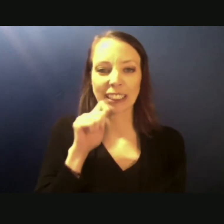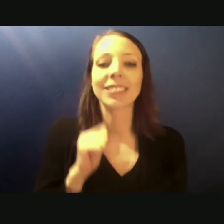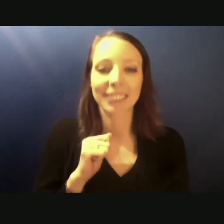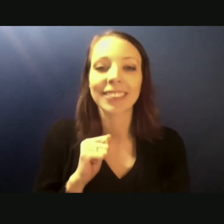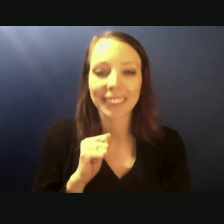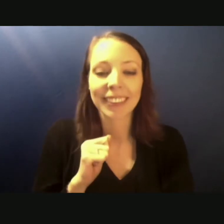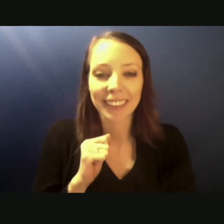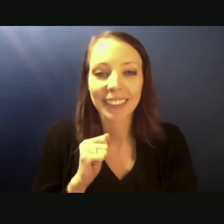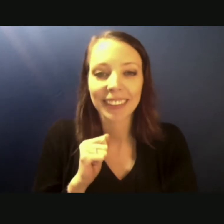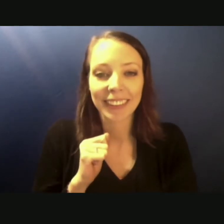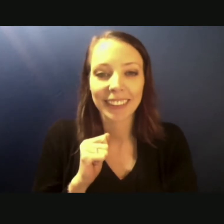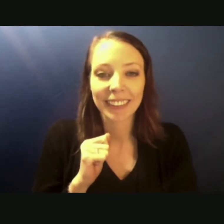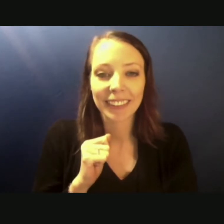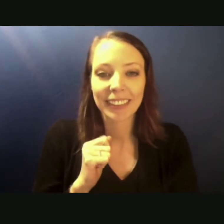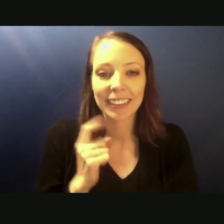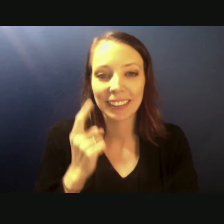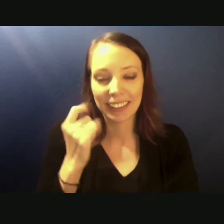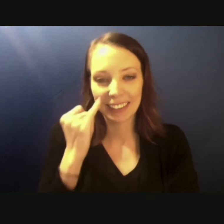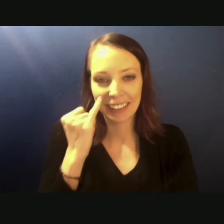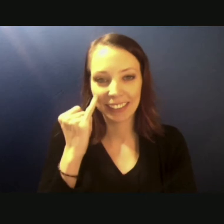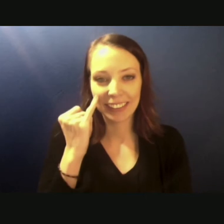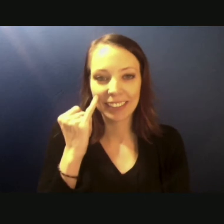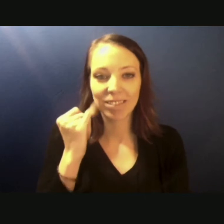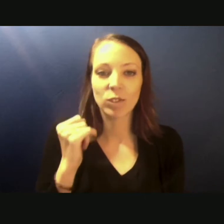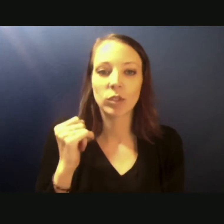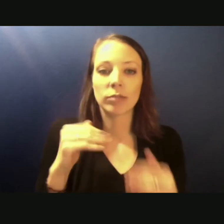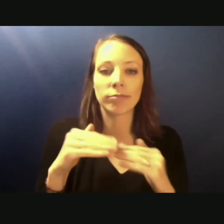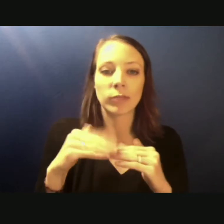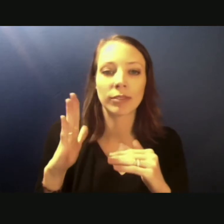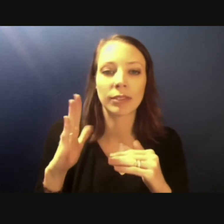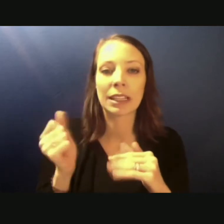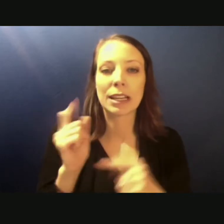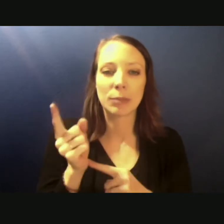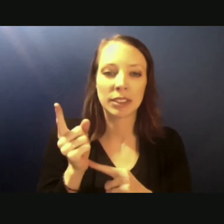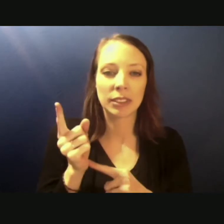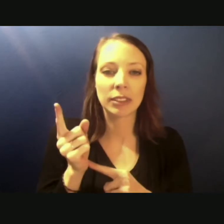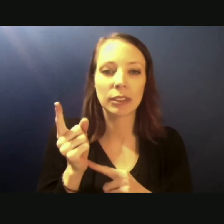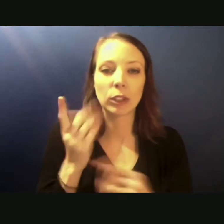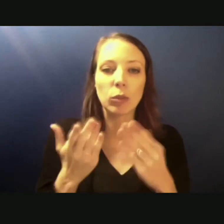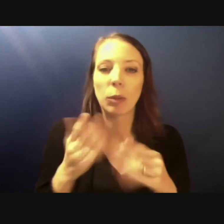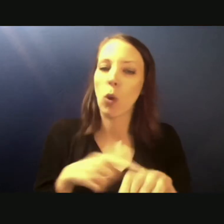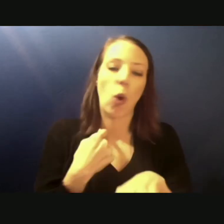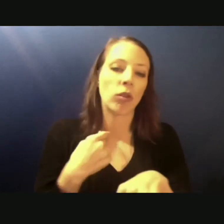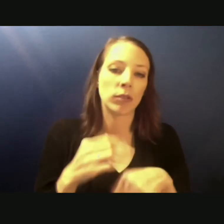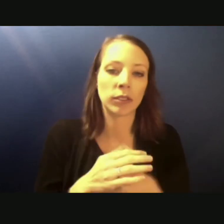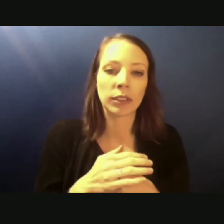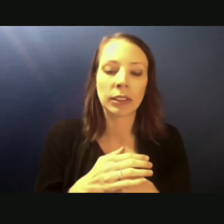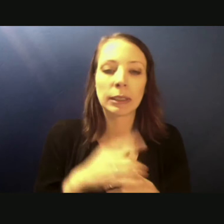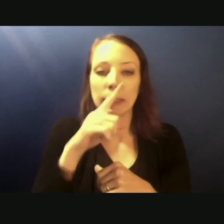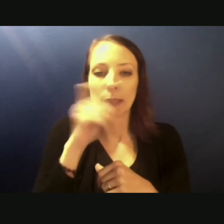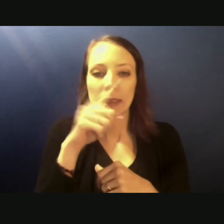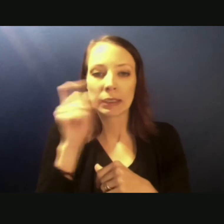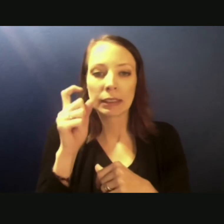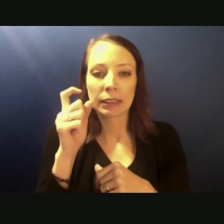Yeah. I think if it was more than say 10 minutes, that's probably too long because they're gonna